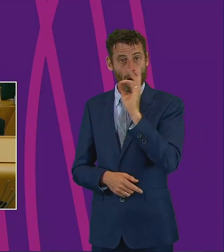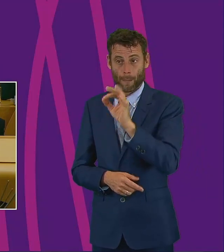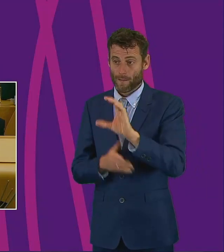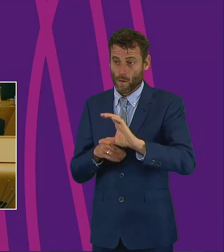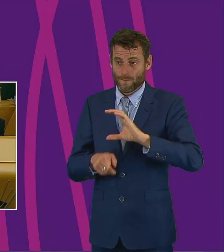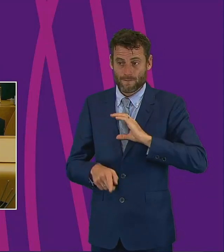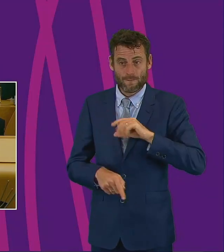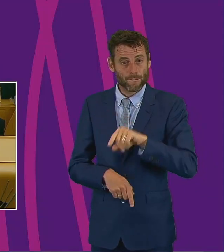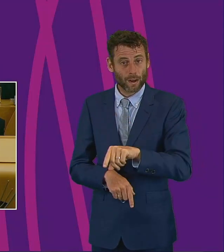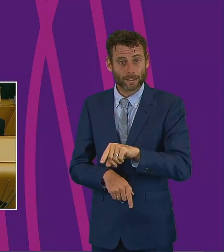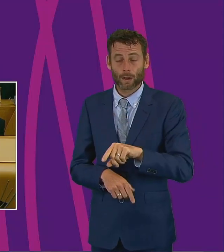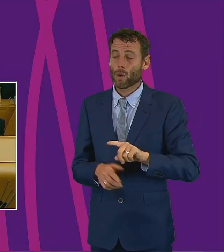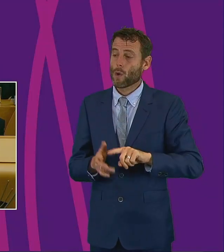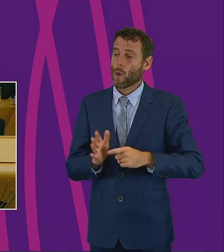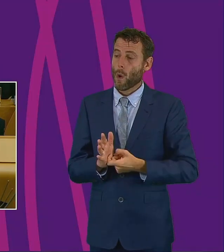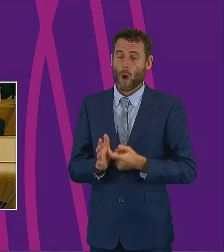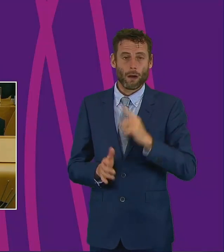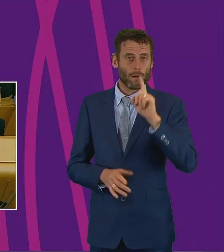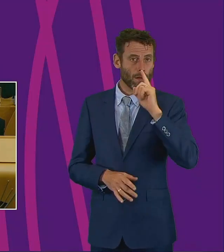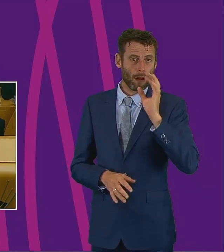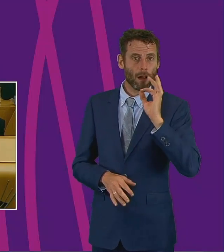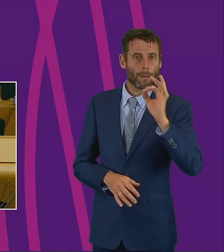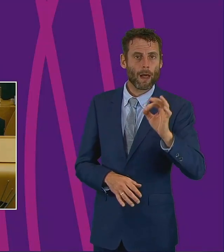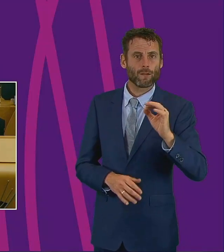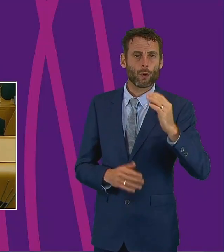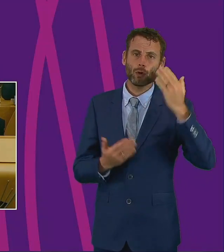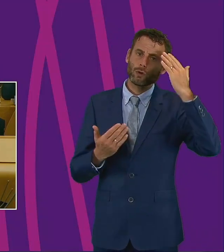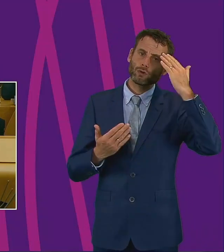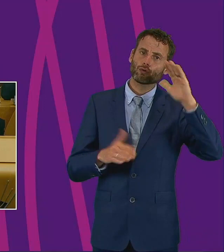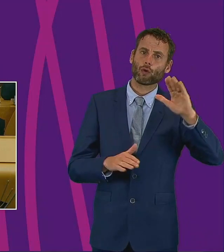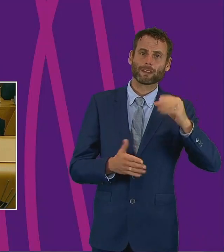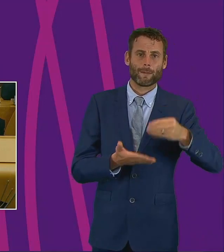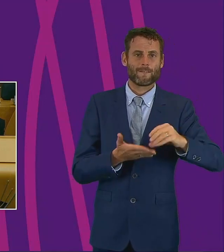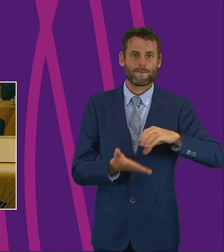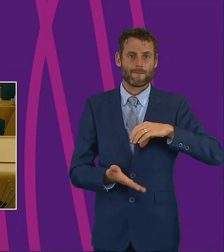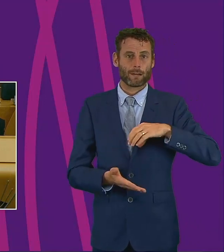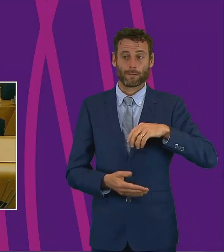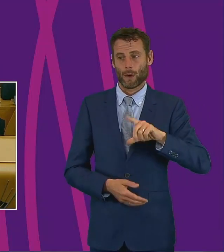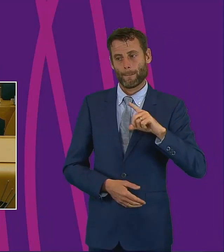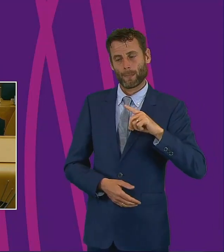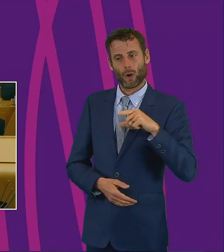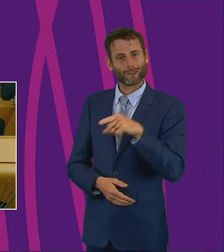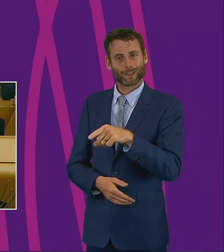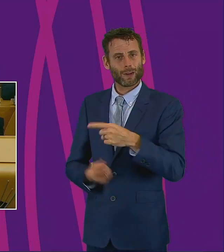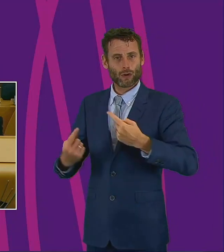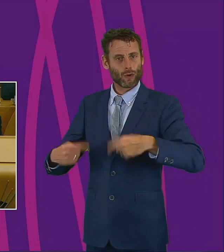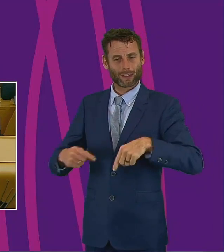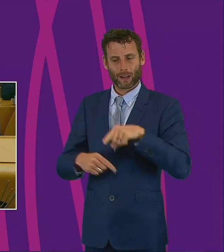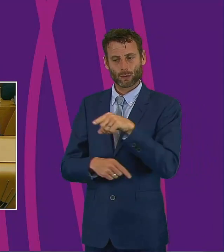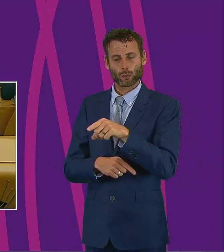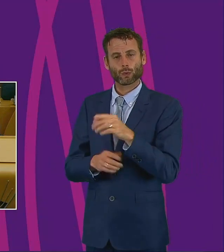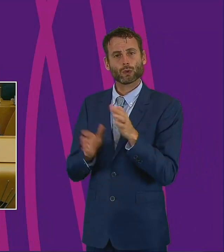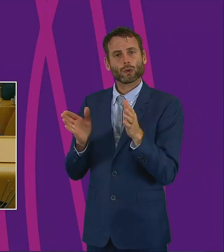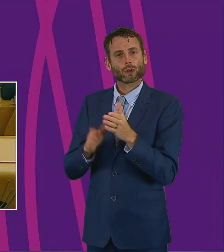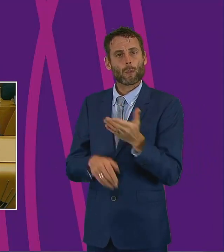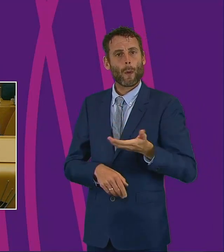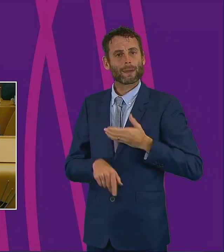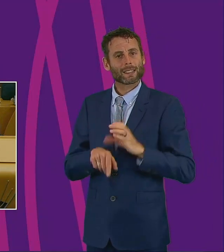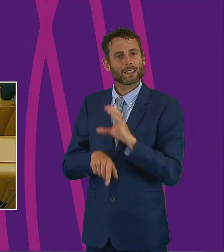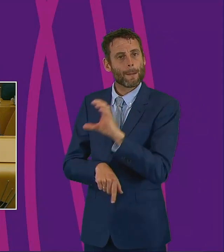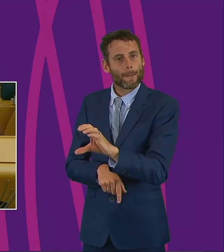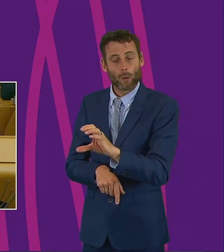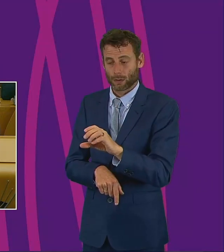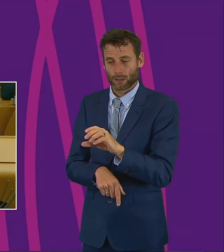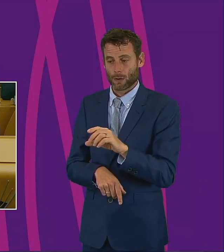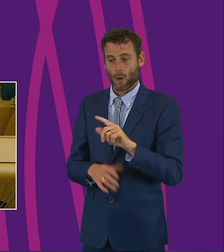the tourism fund. This is due to not being entitled previously to the small business bonus or the fact that they do not